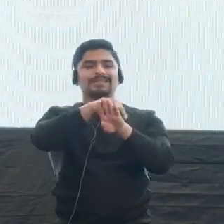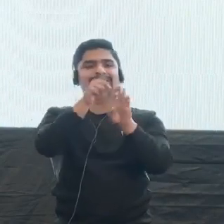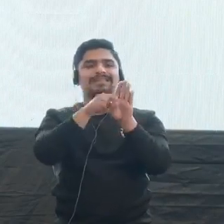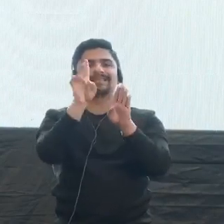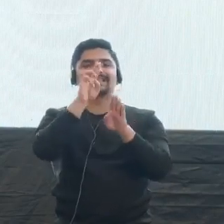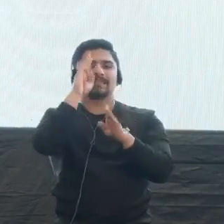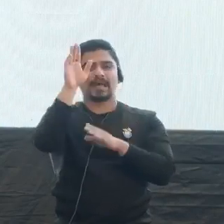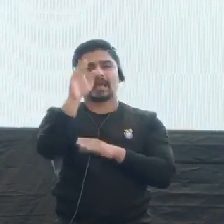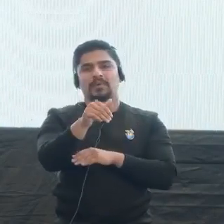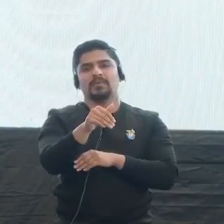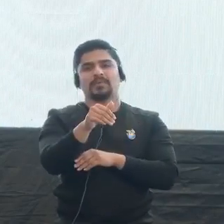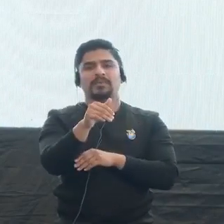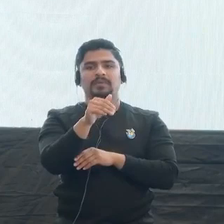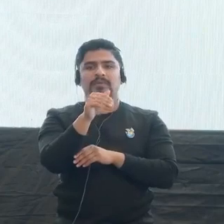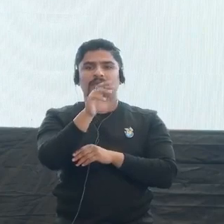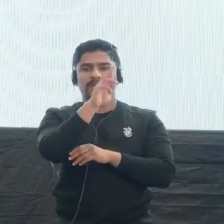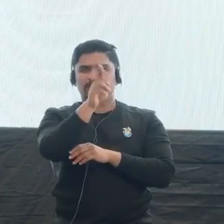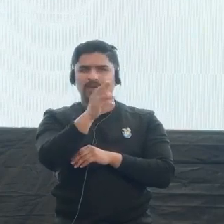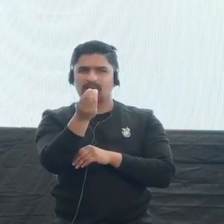little bit focus is given on